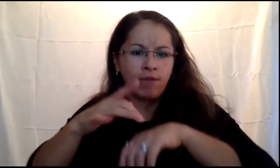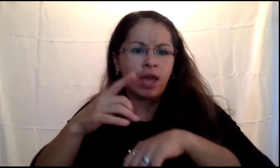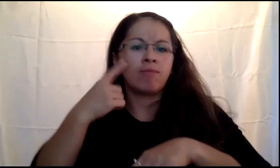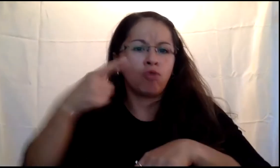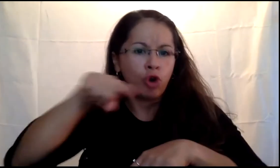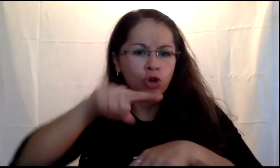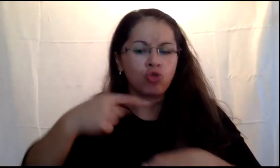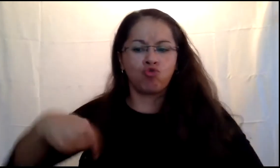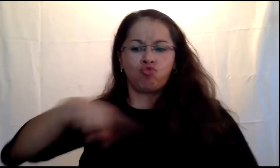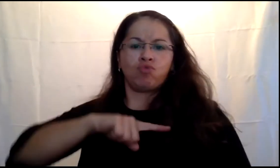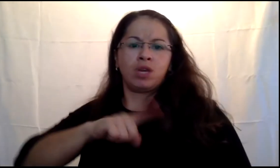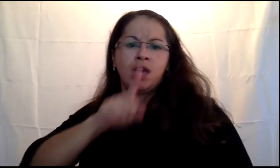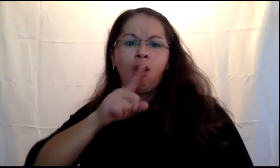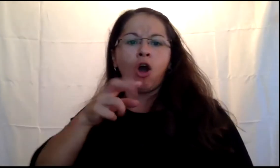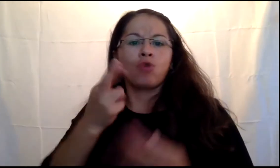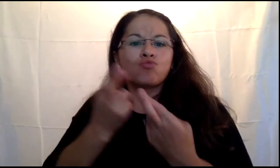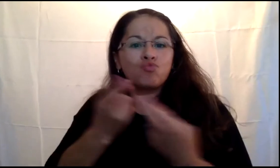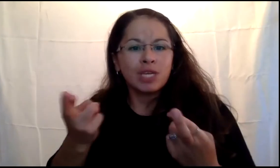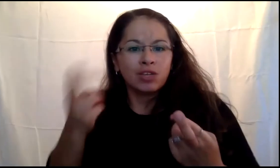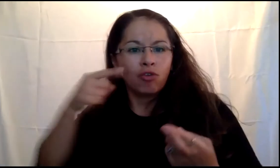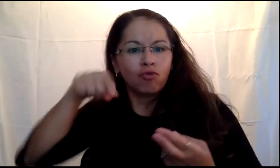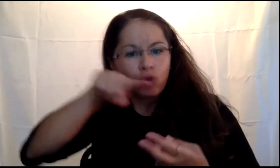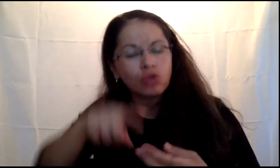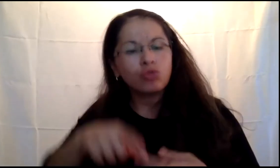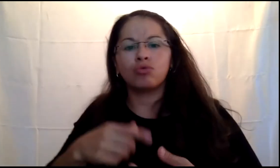tonight, but in the days ahead. We got you.